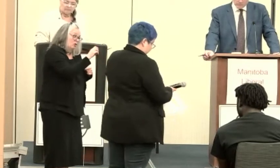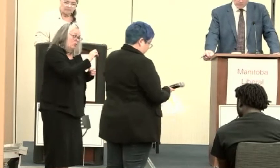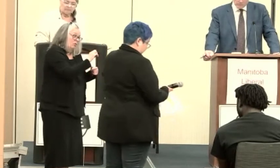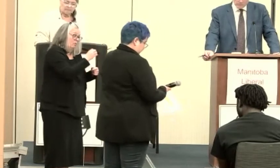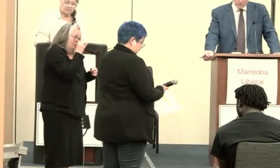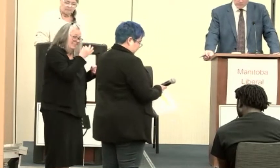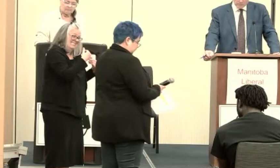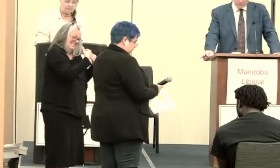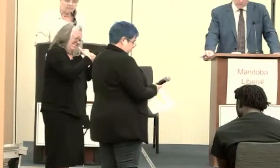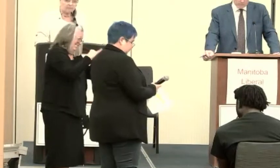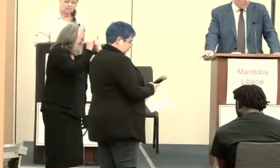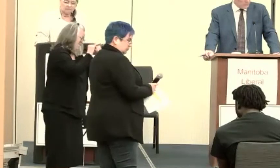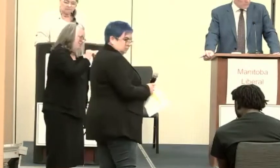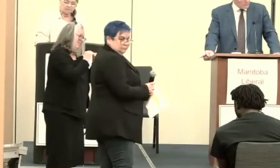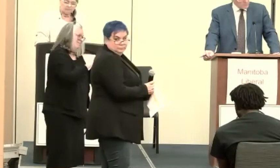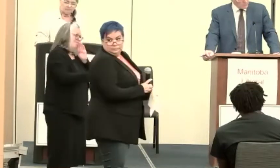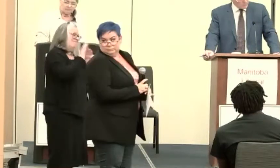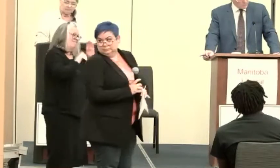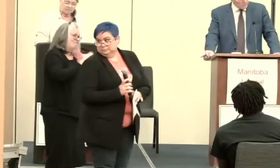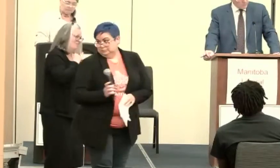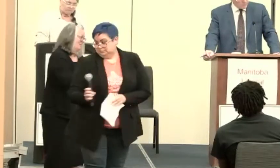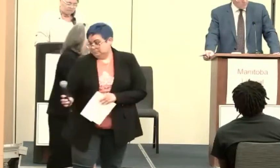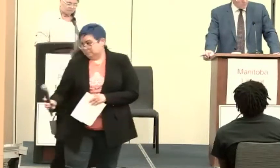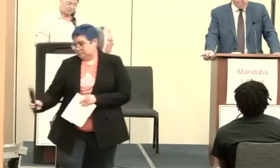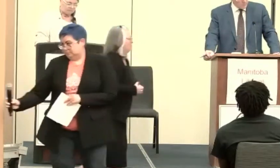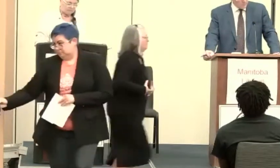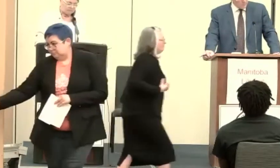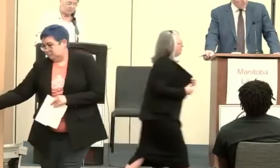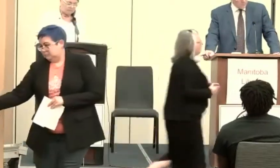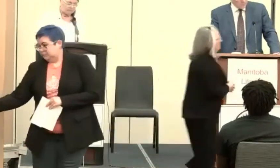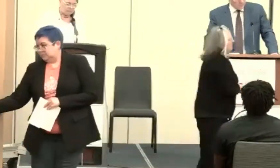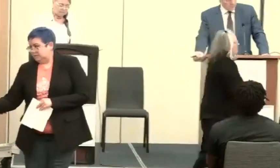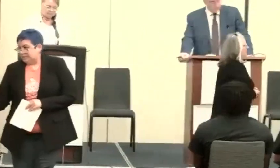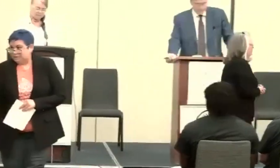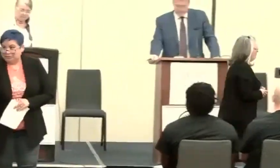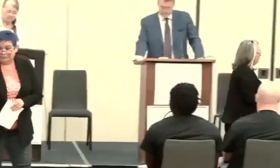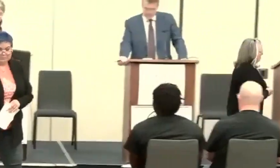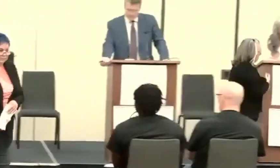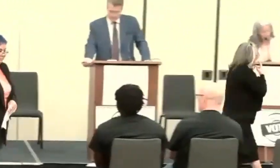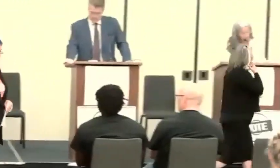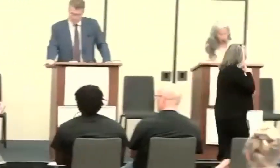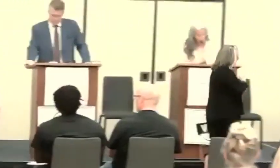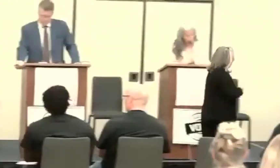you. Candidates, 2 minutes for response or rebuttal, beginning as mentioned with the Green Party of Manitoba and Janine